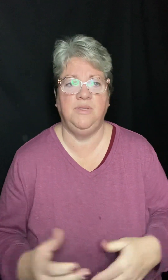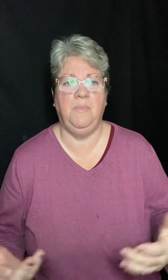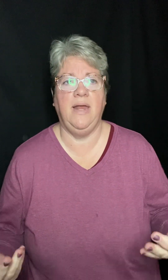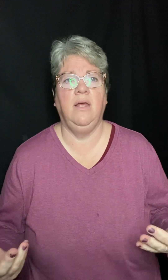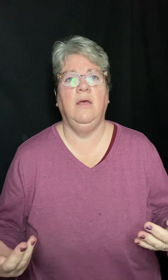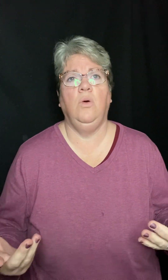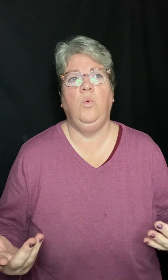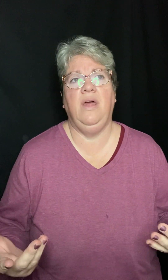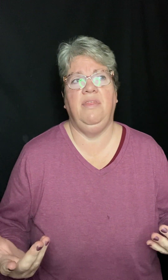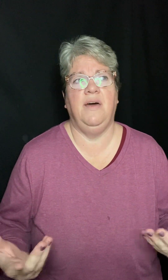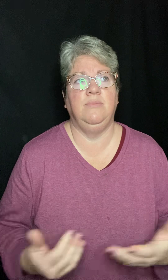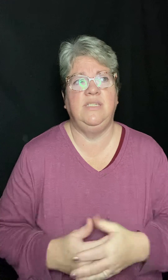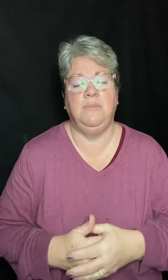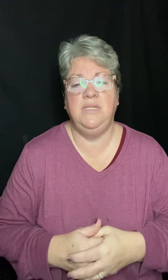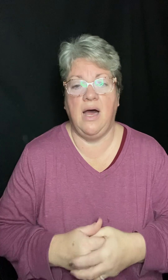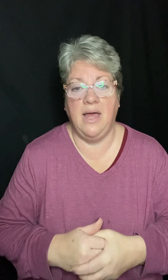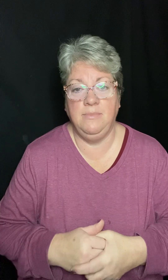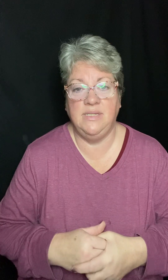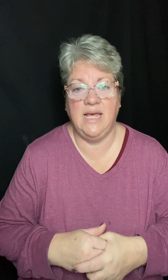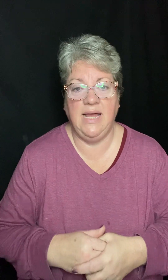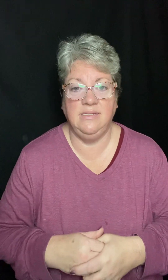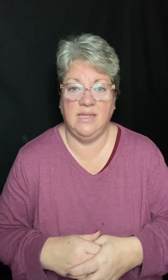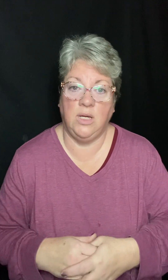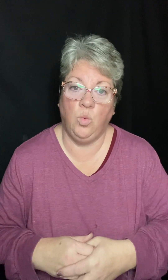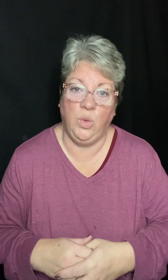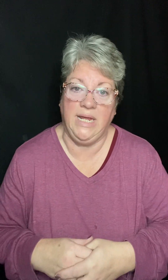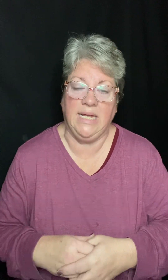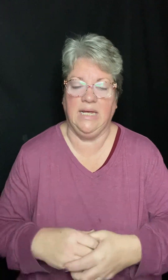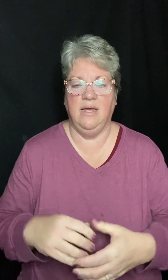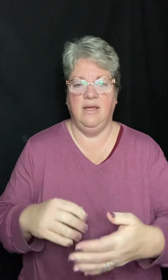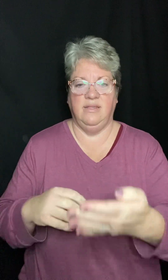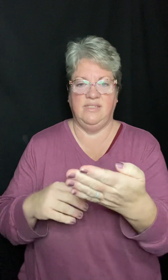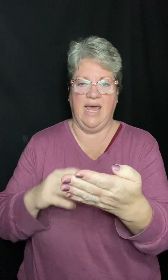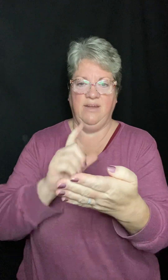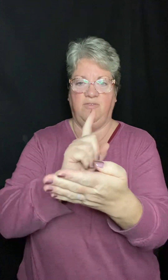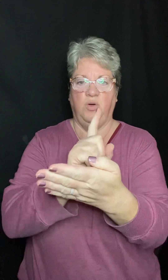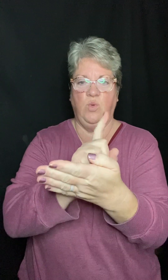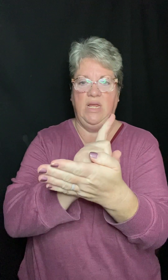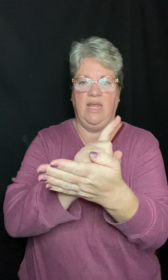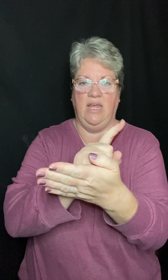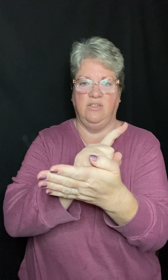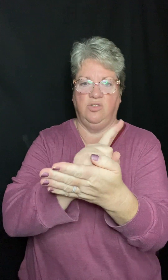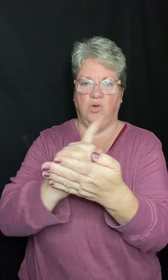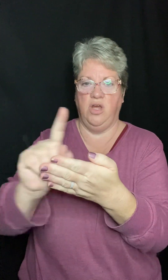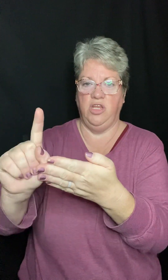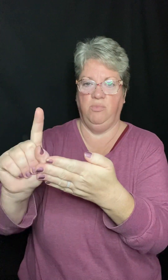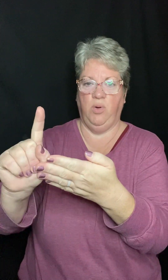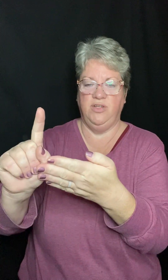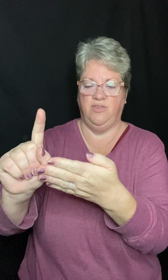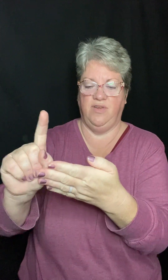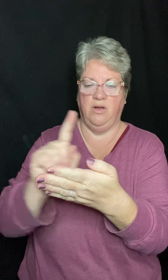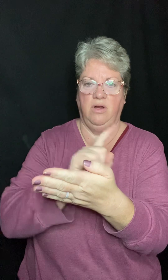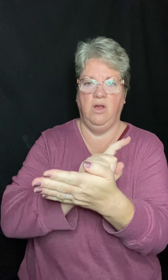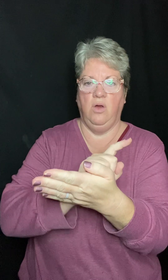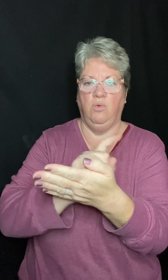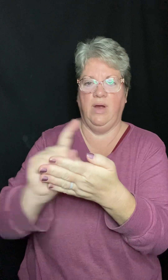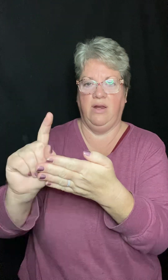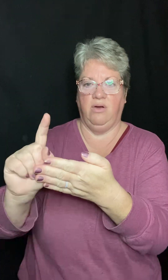but with some time signs like week. The sign for week is drawing your pointer finger right across